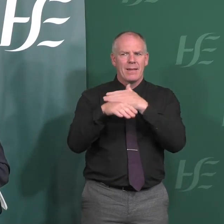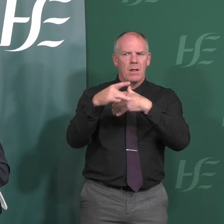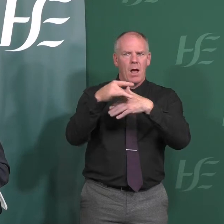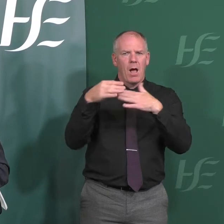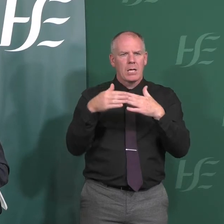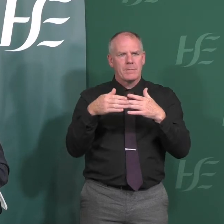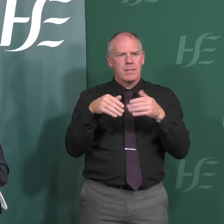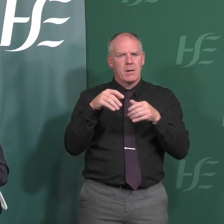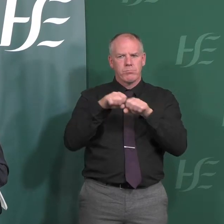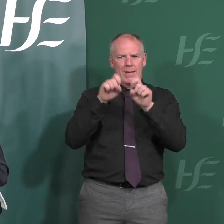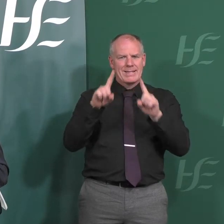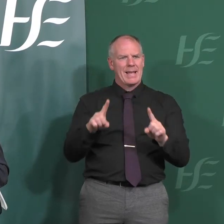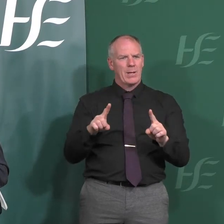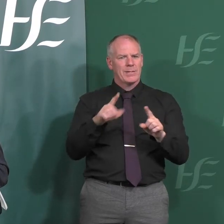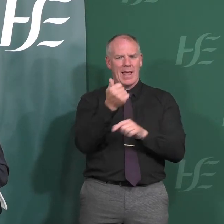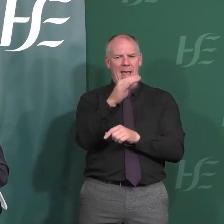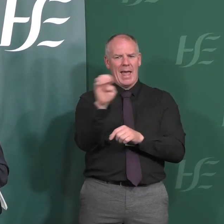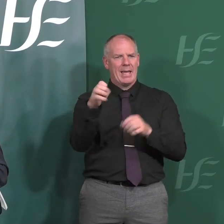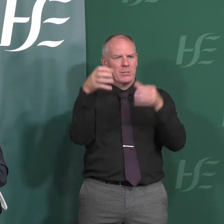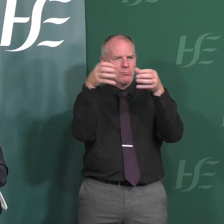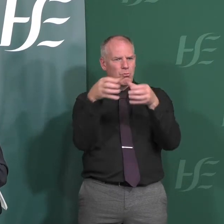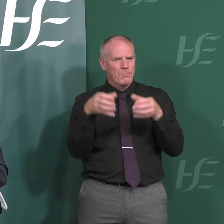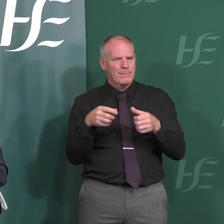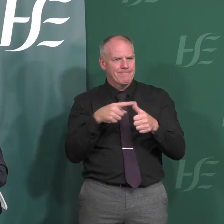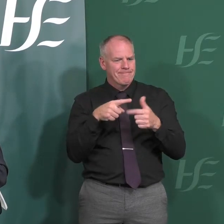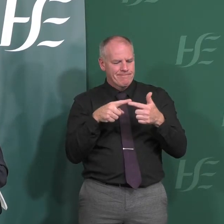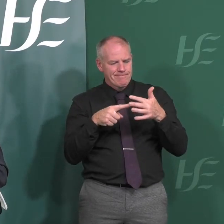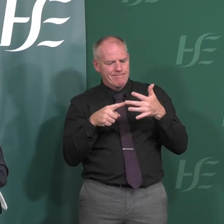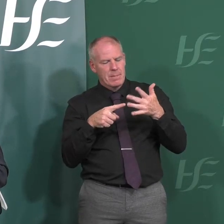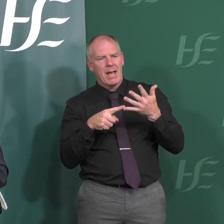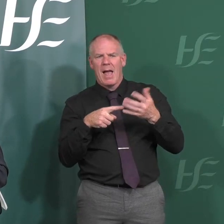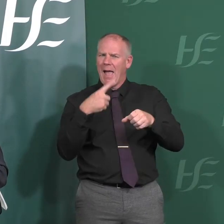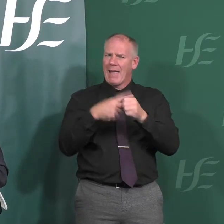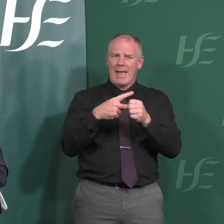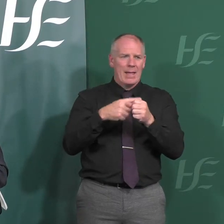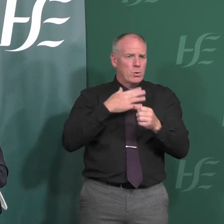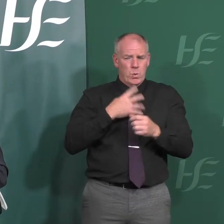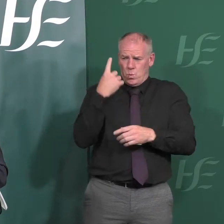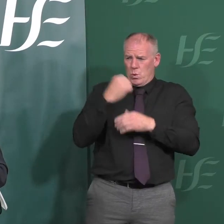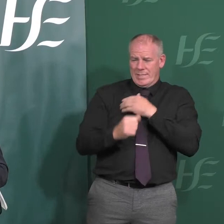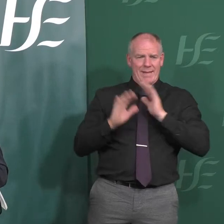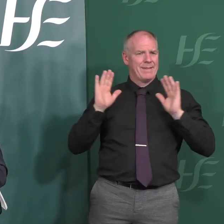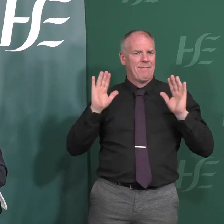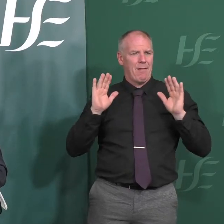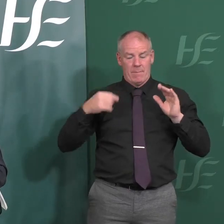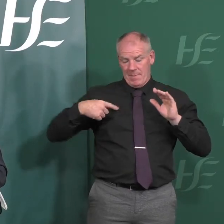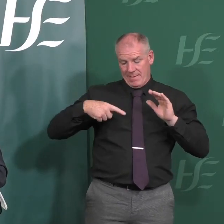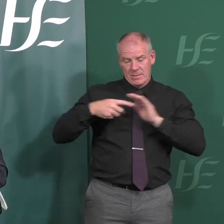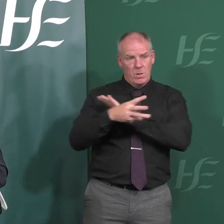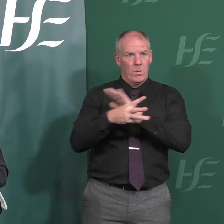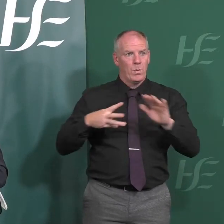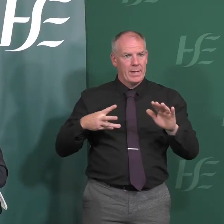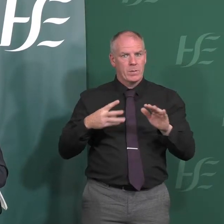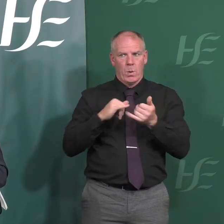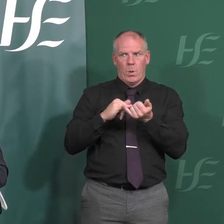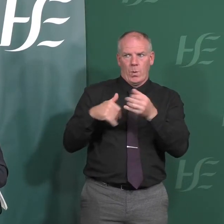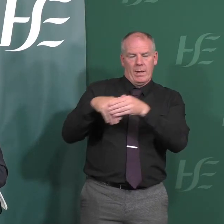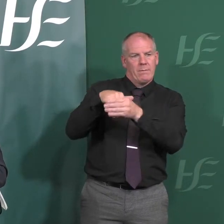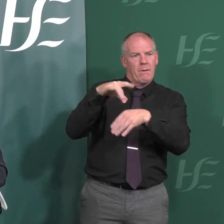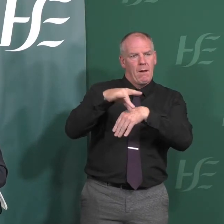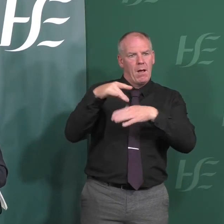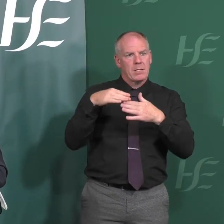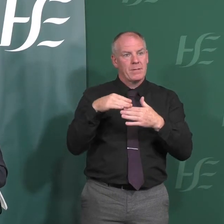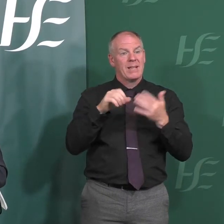ages, just to give you a quick snapshot on each of these, and again, these are at a point in time. A snapshot from this week of hospitalised cases and